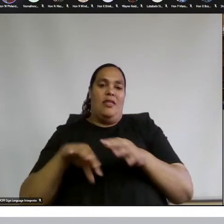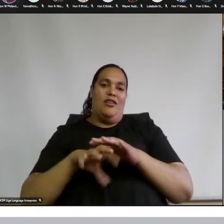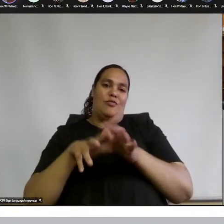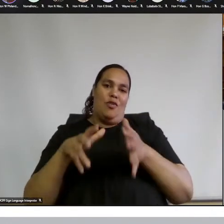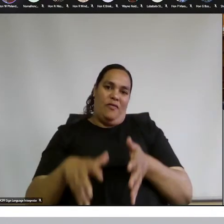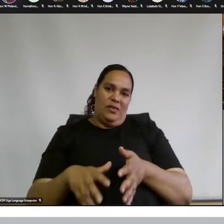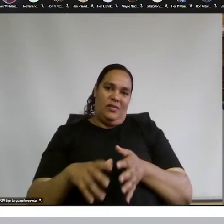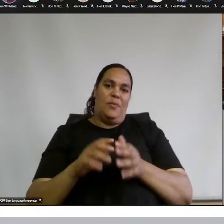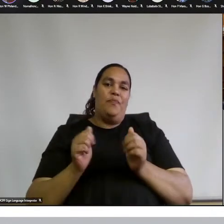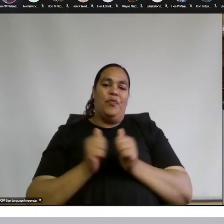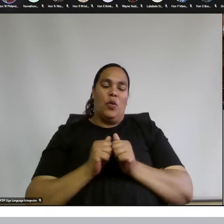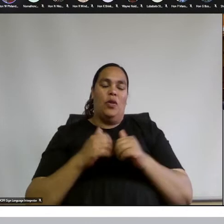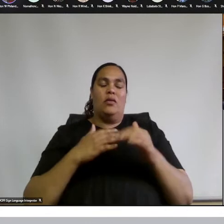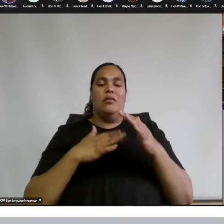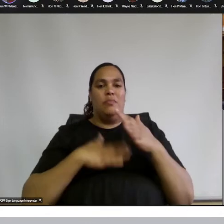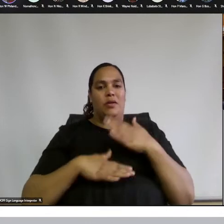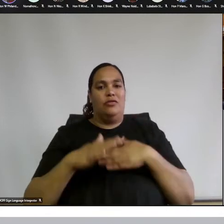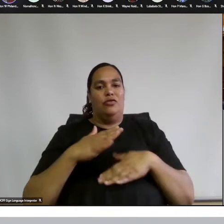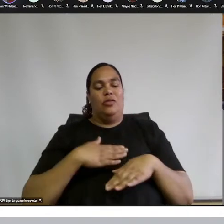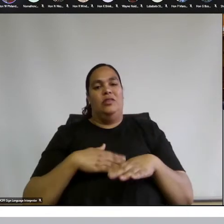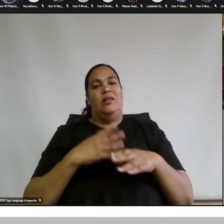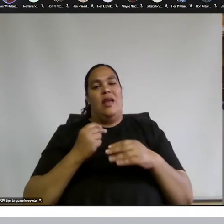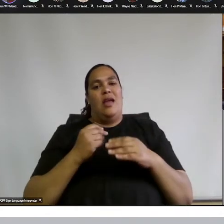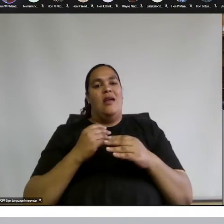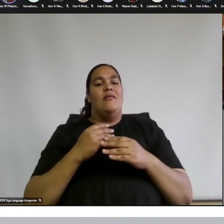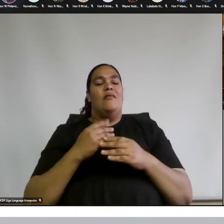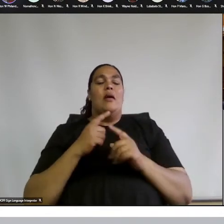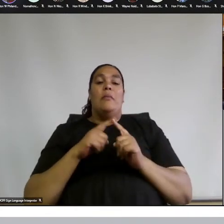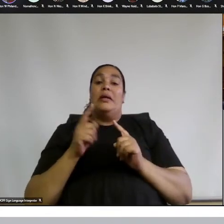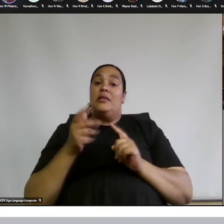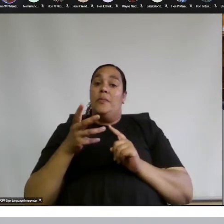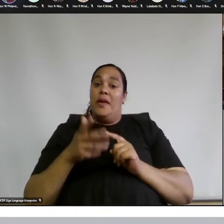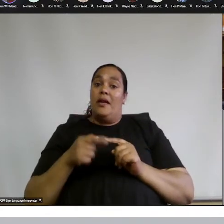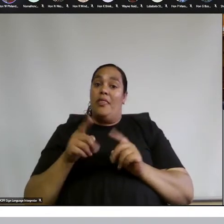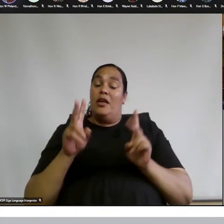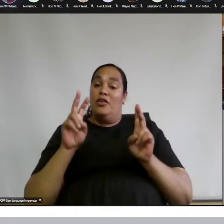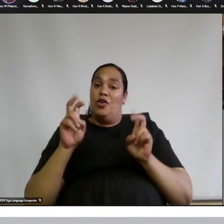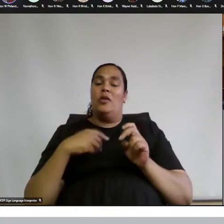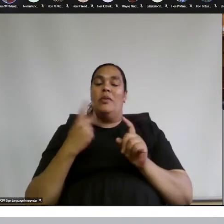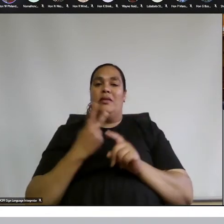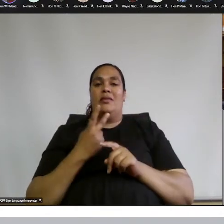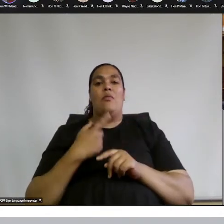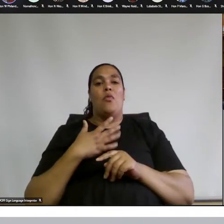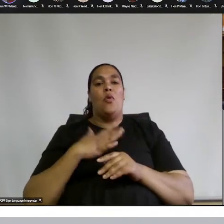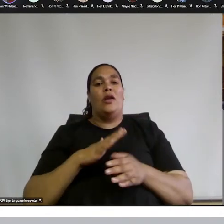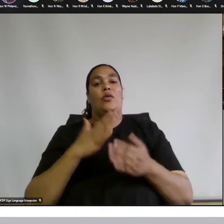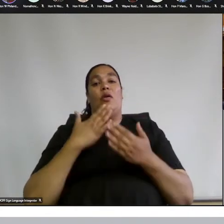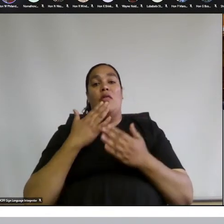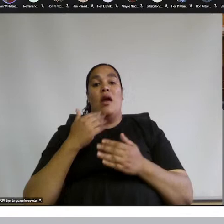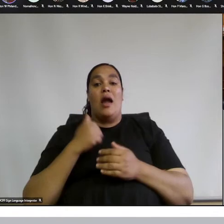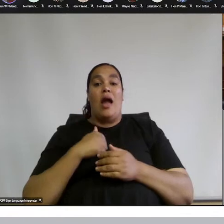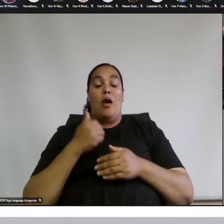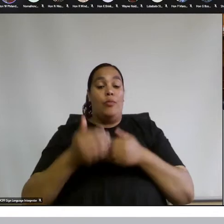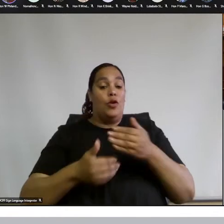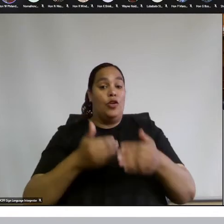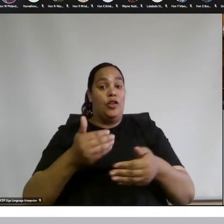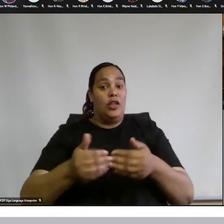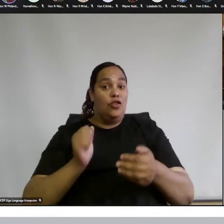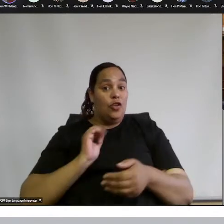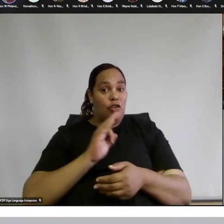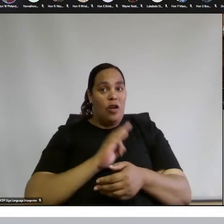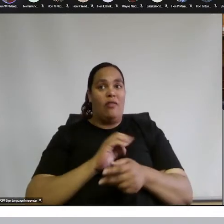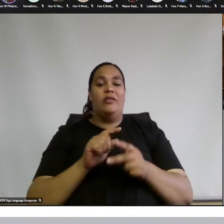province with diligence and passion. Speaker, on this note, I also wish to thank our procedural